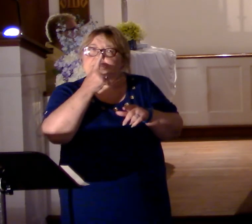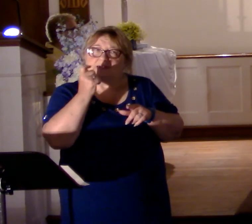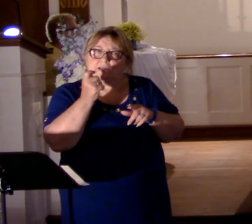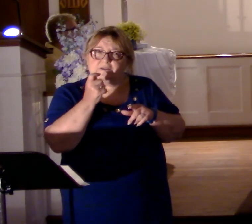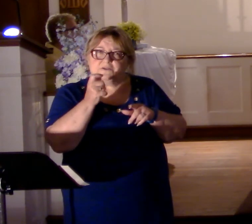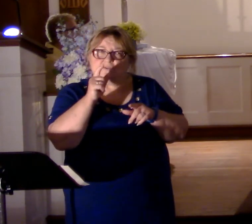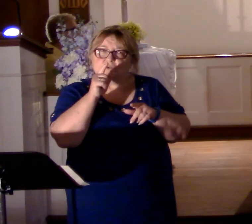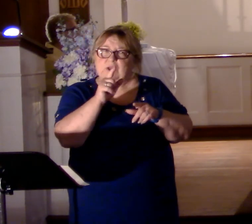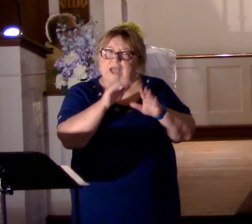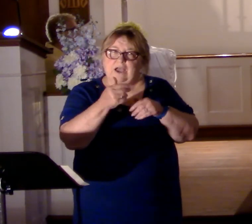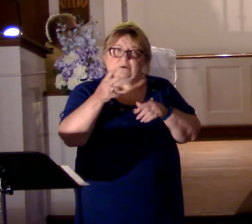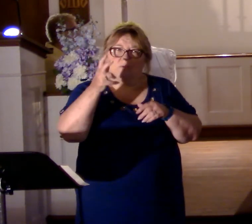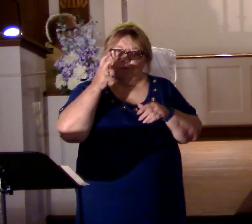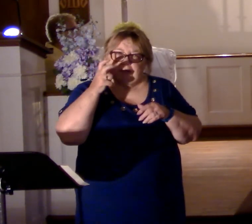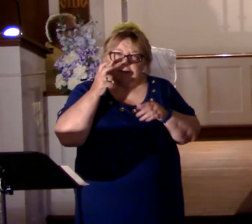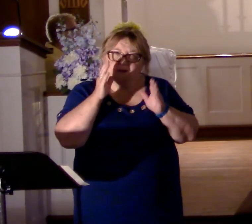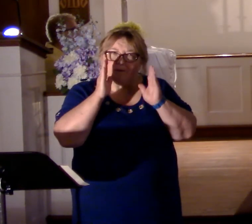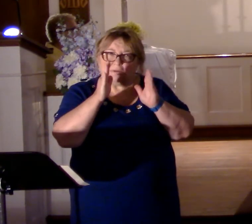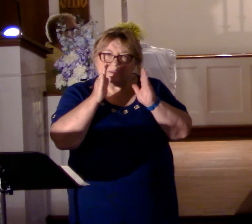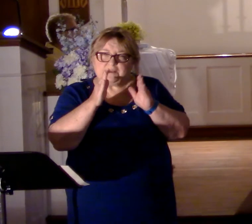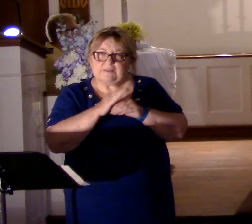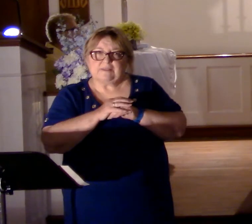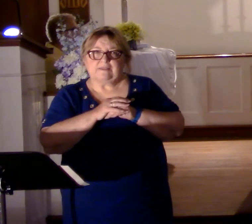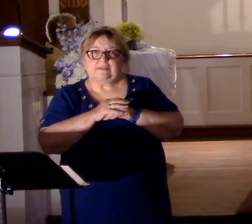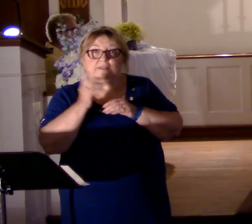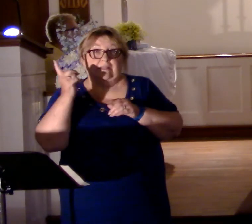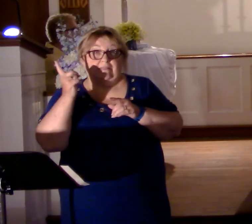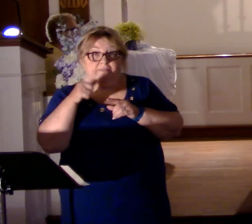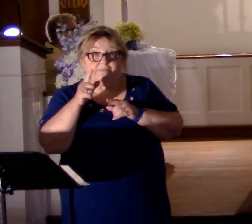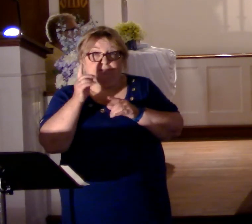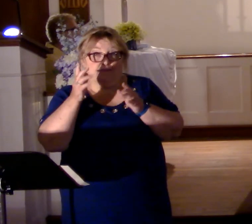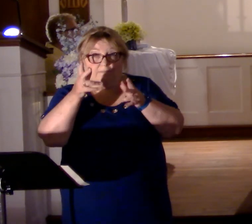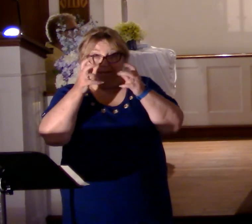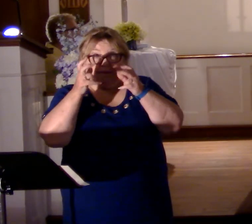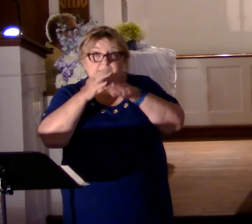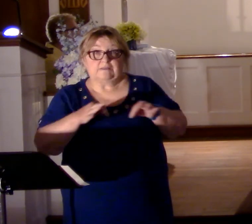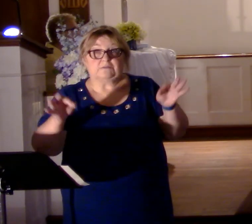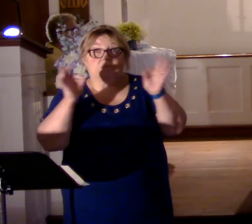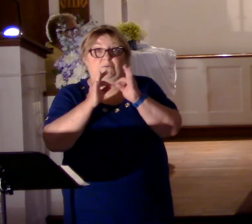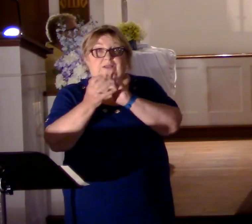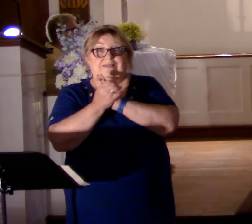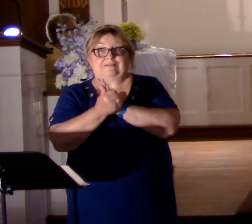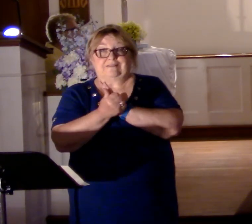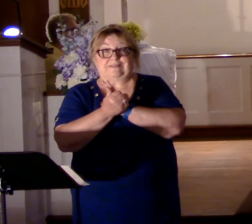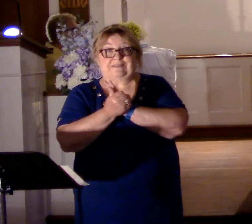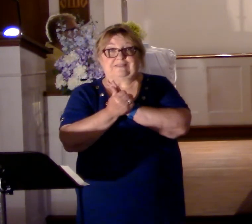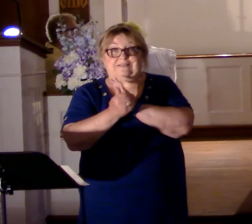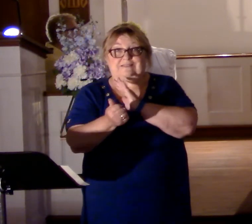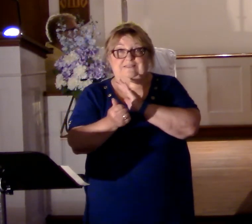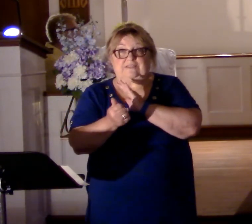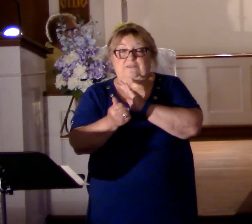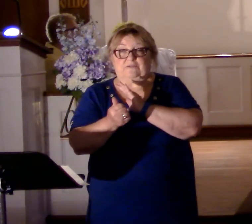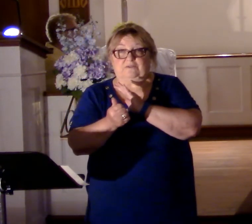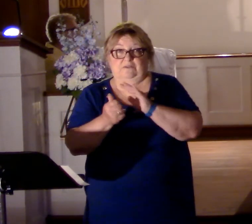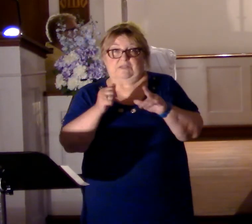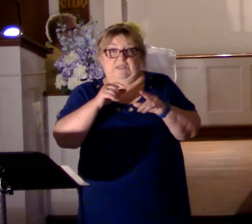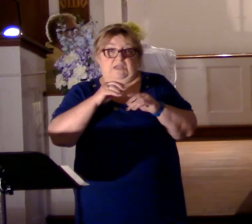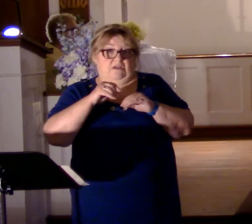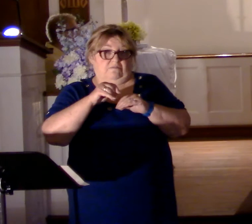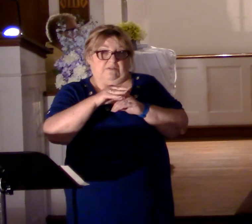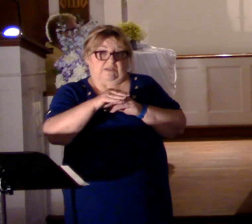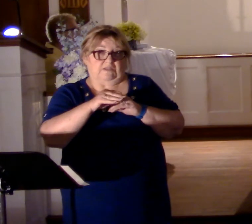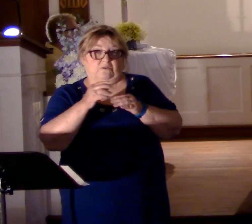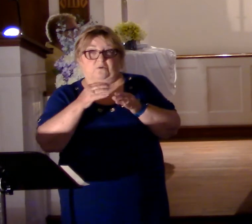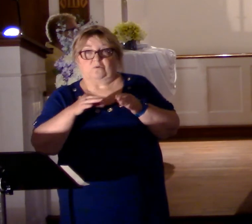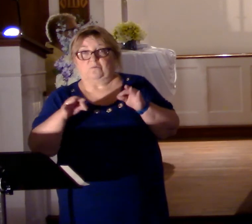how you hear. Hearing is important. The skill set of the sower, not in question. The quality of